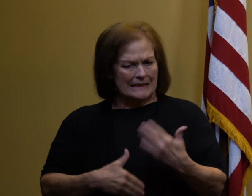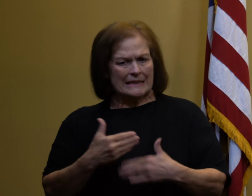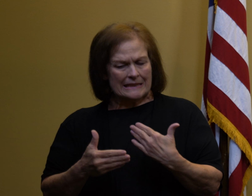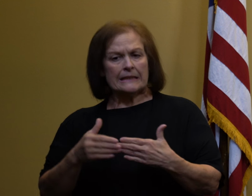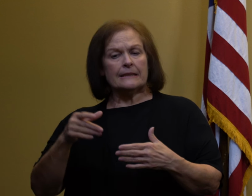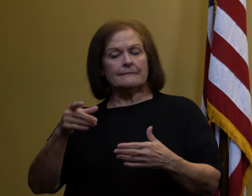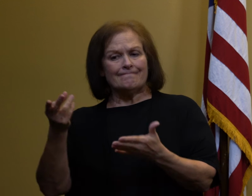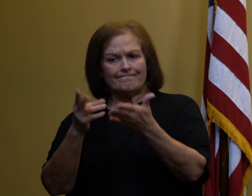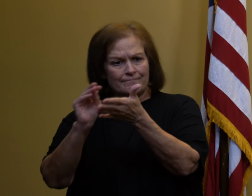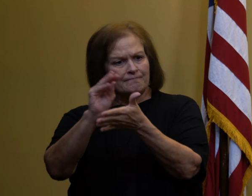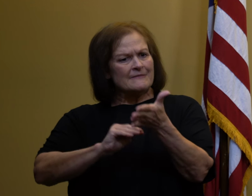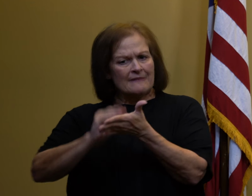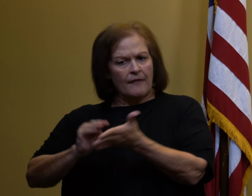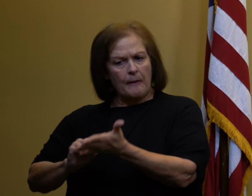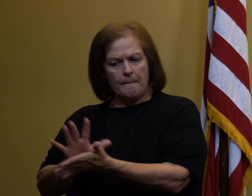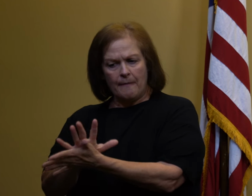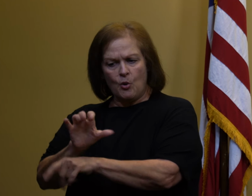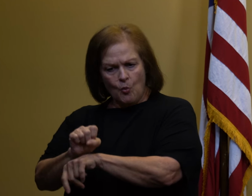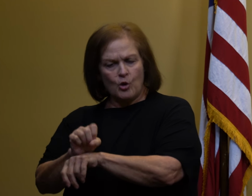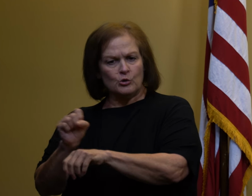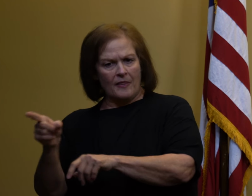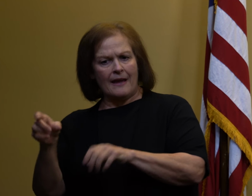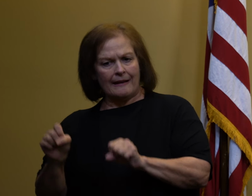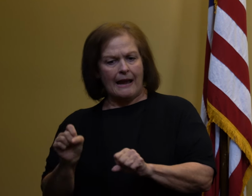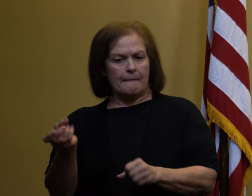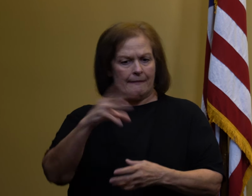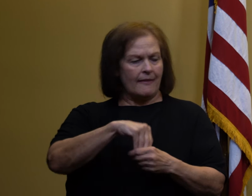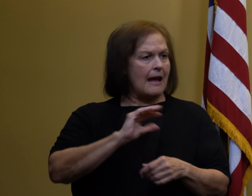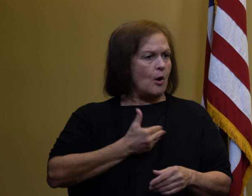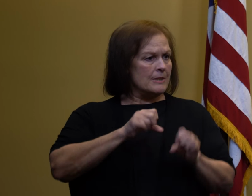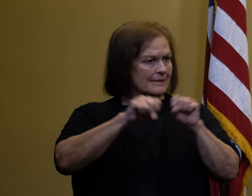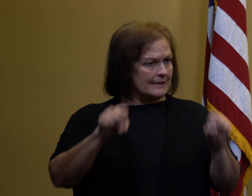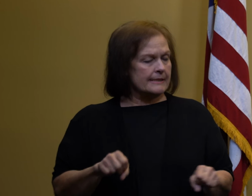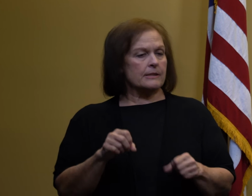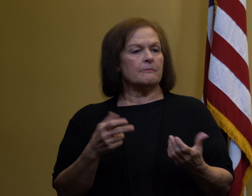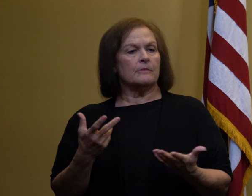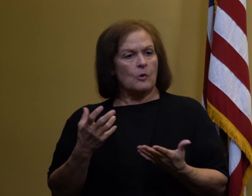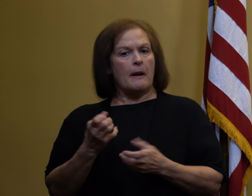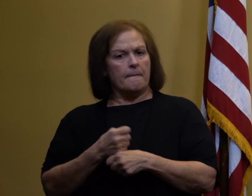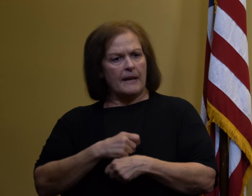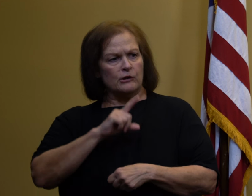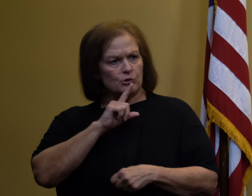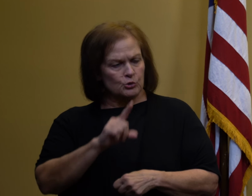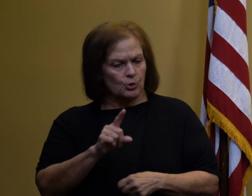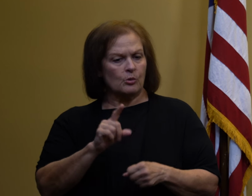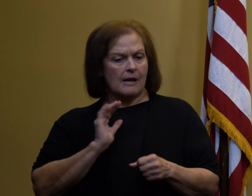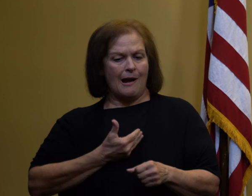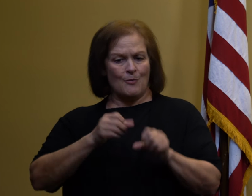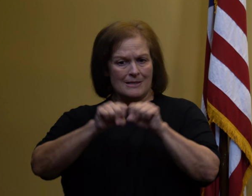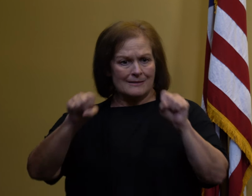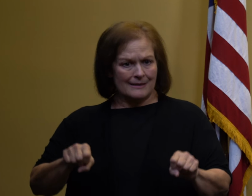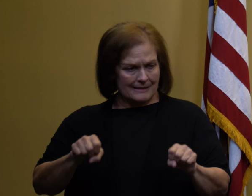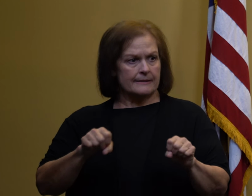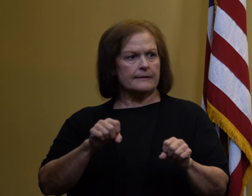queue. But what we're going to do is build out a robust system, data collection system, so that we can